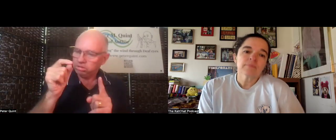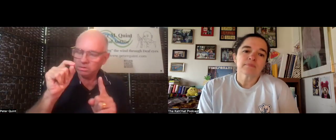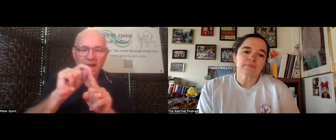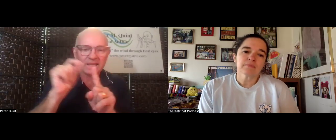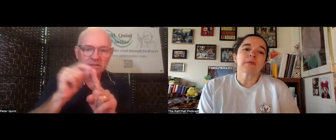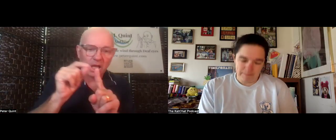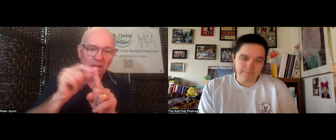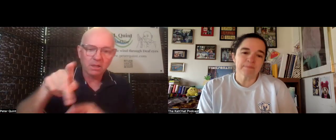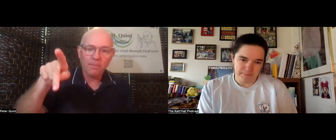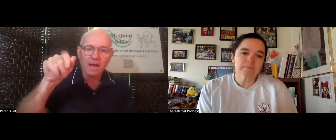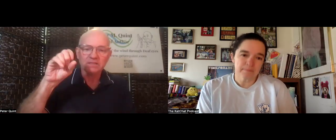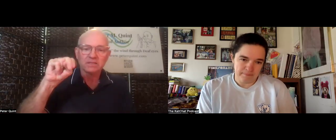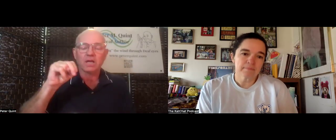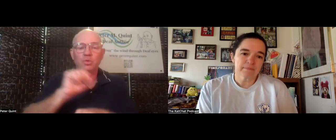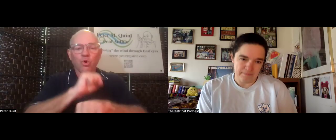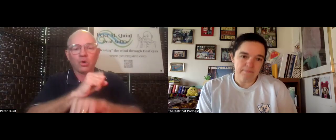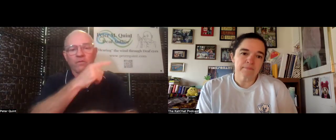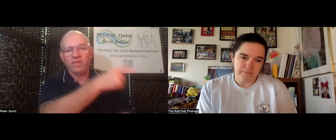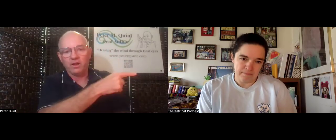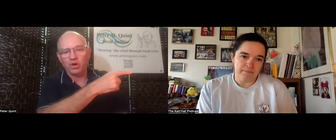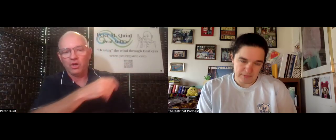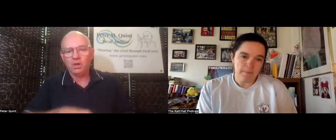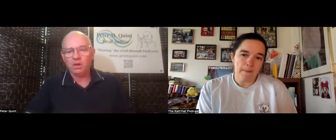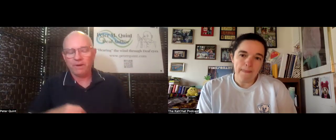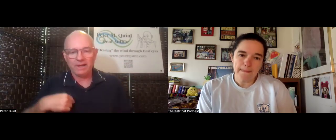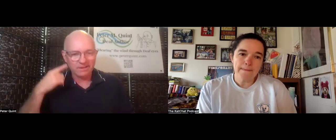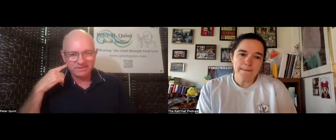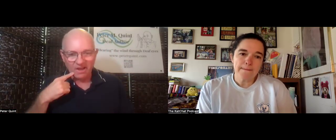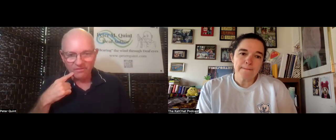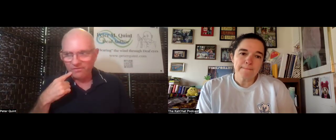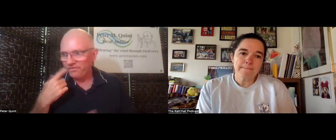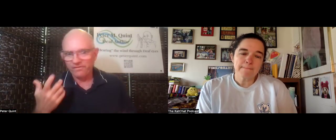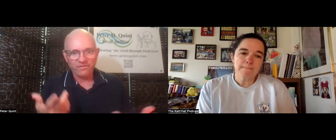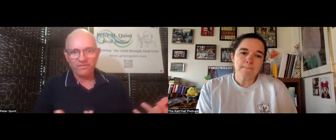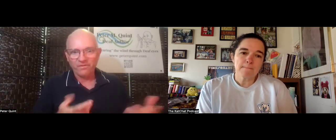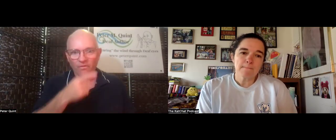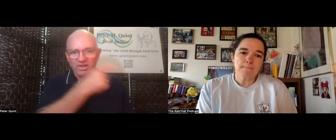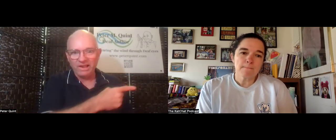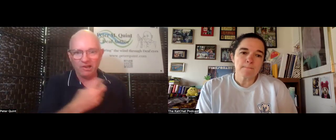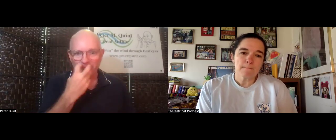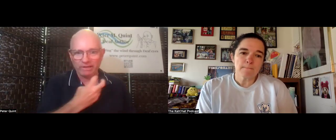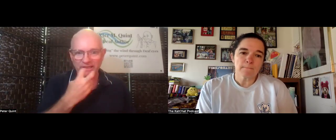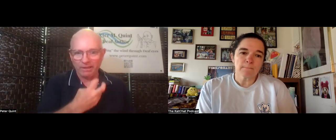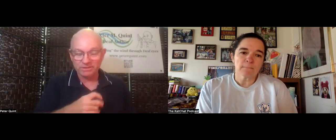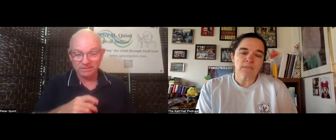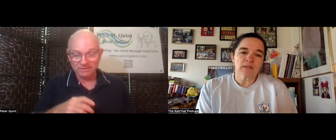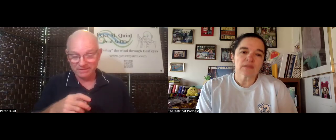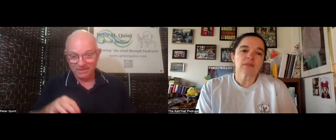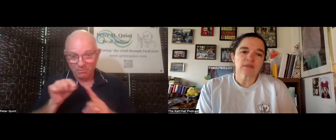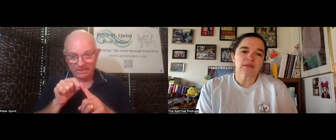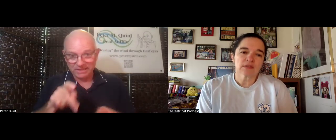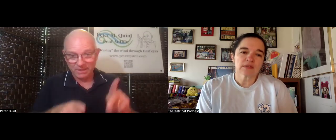uh, Pakistan, Pakistan to work over there. But yeah, over there, read